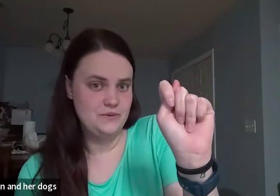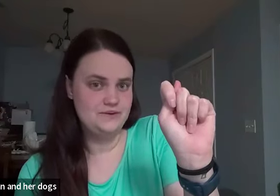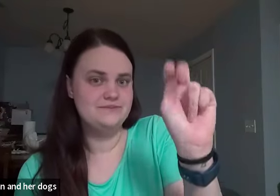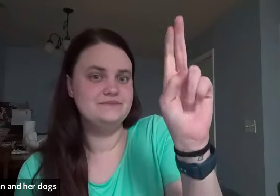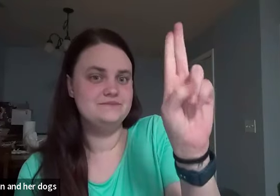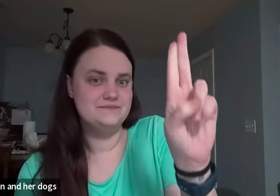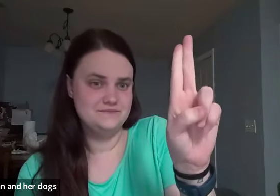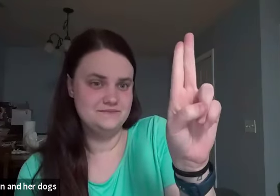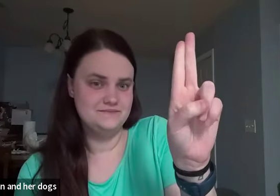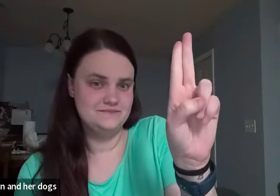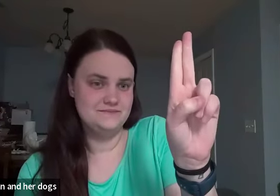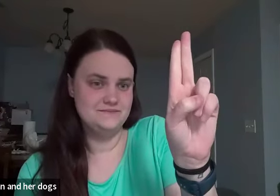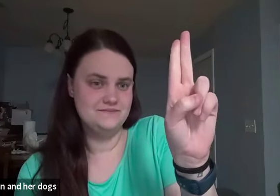U,